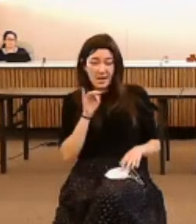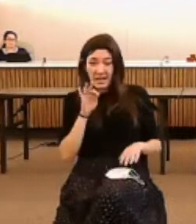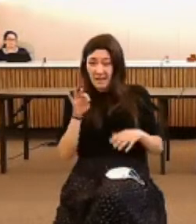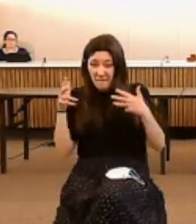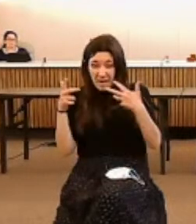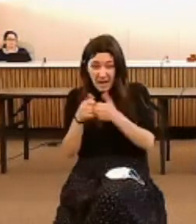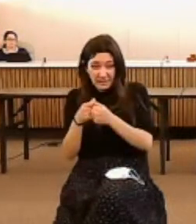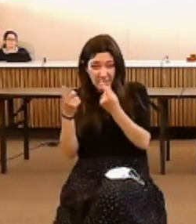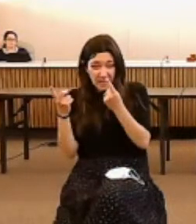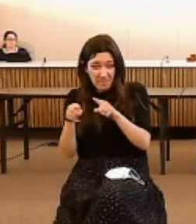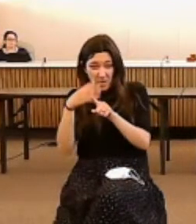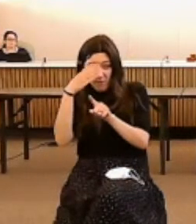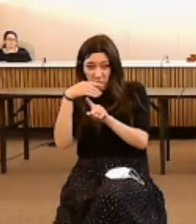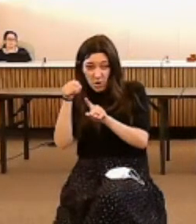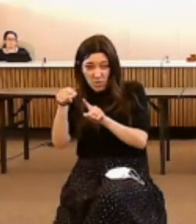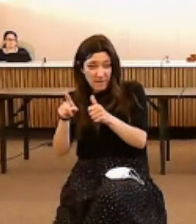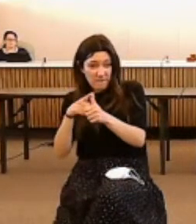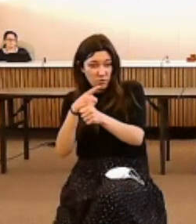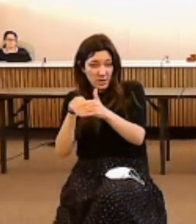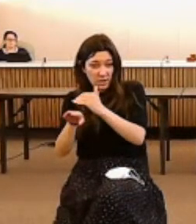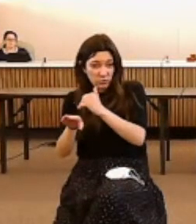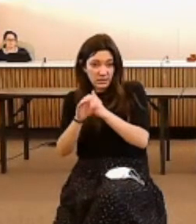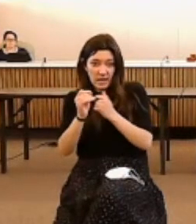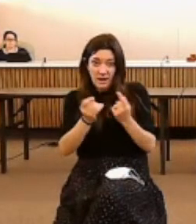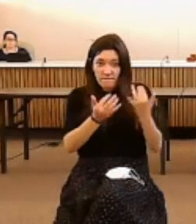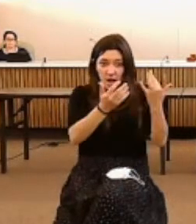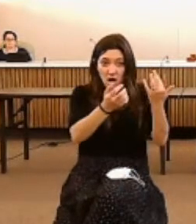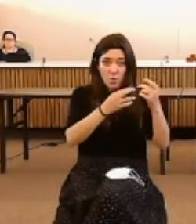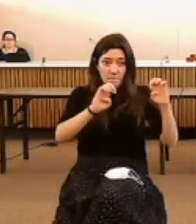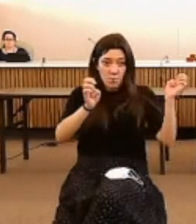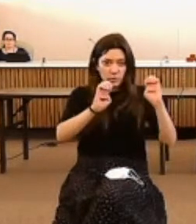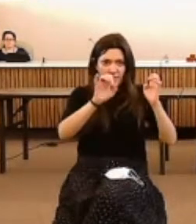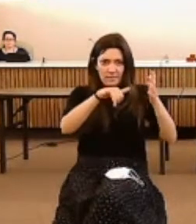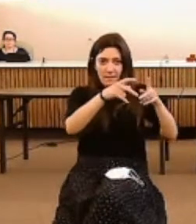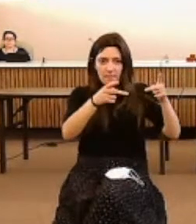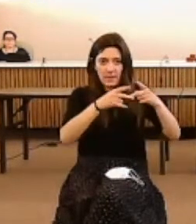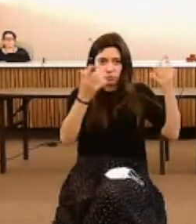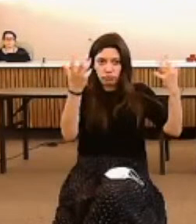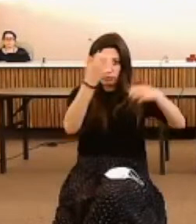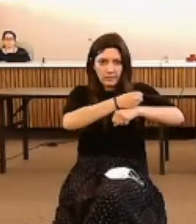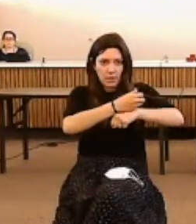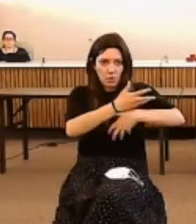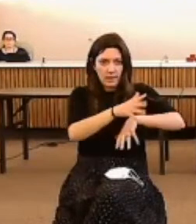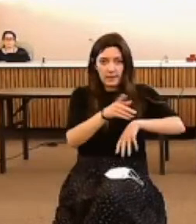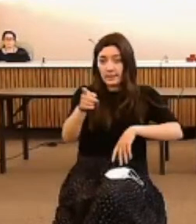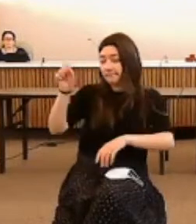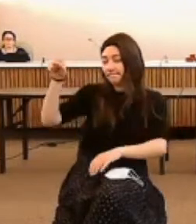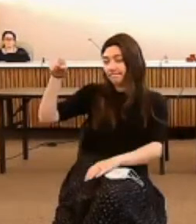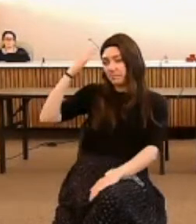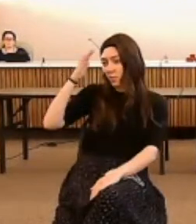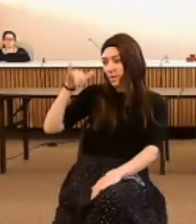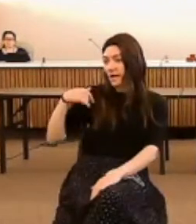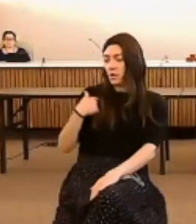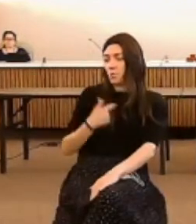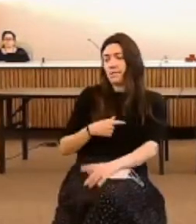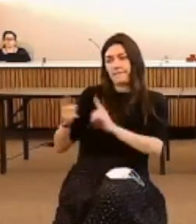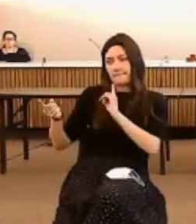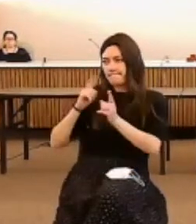entrance and there's a fire or an emergency, that place is shut down. Right. Believe me, we've had these conversations at very